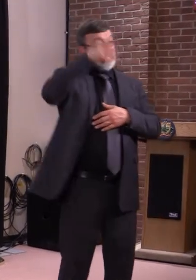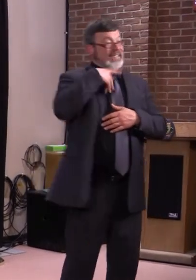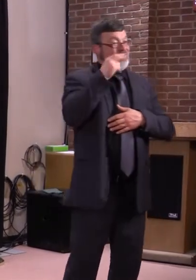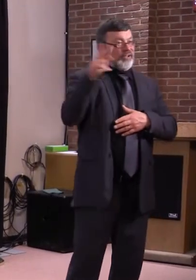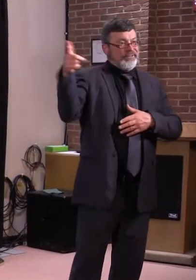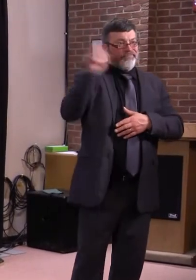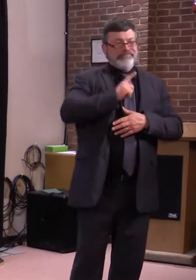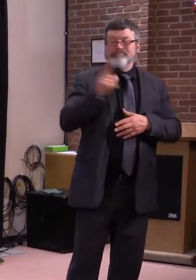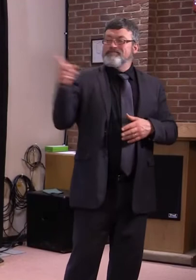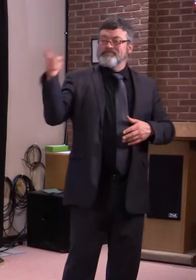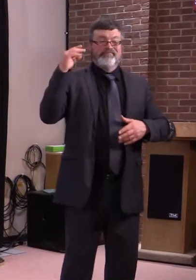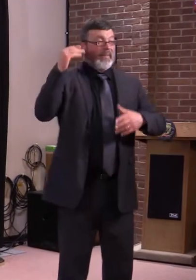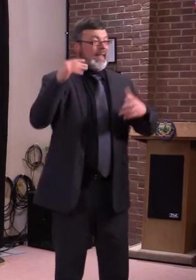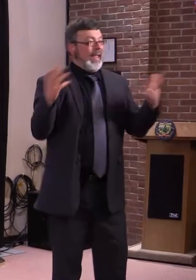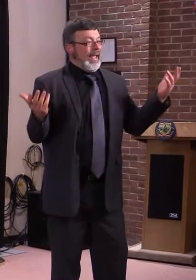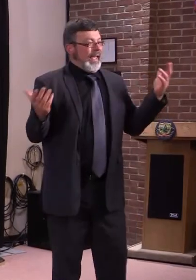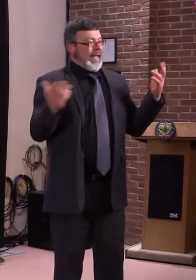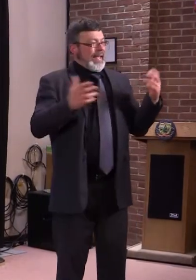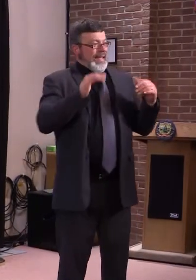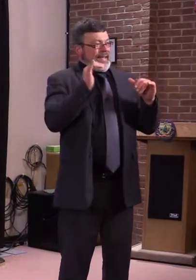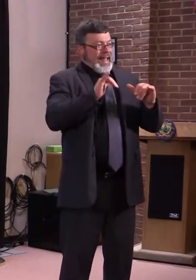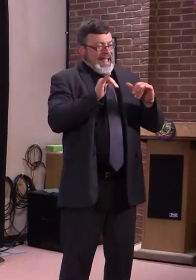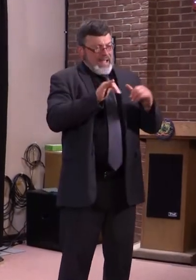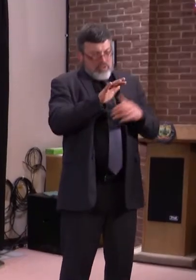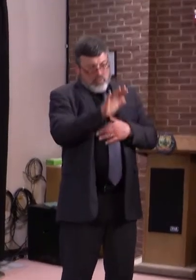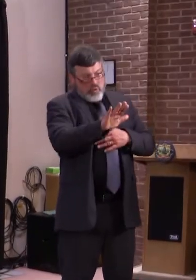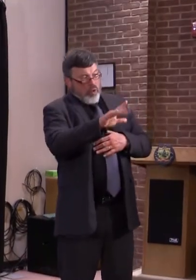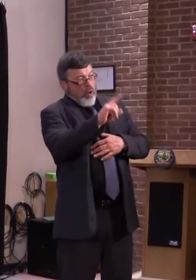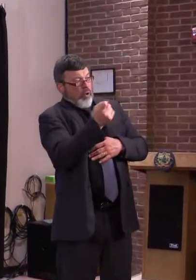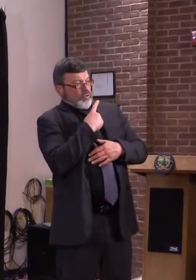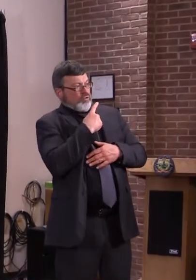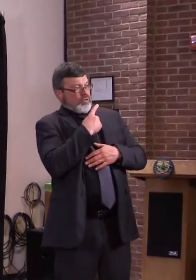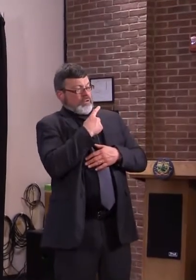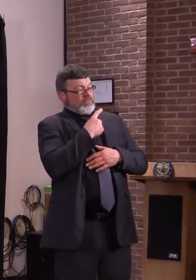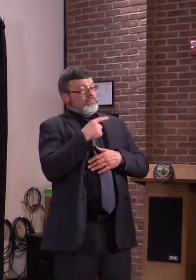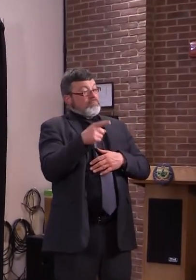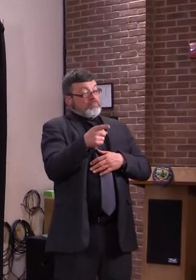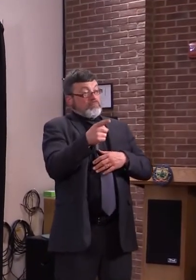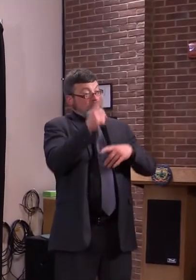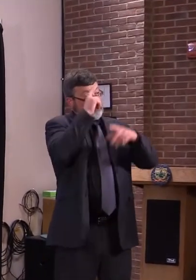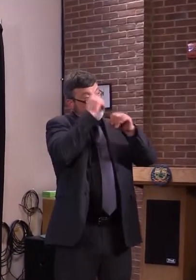Derek, if I interpret your question correctly, I'm thinking you're thinking about things like